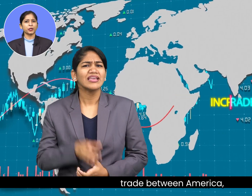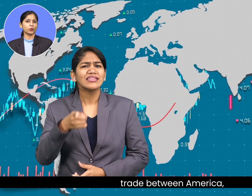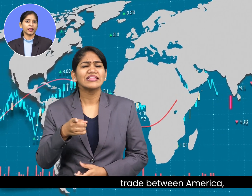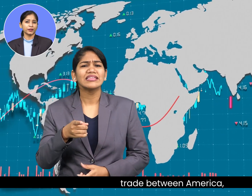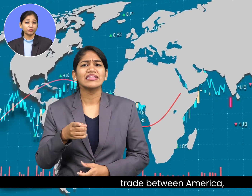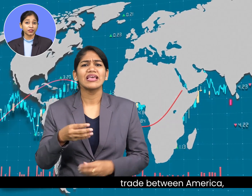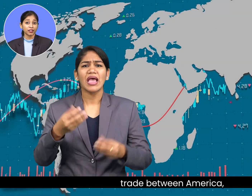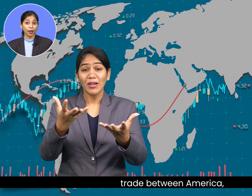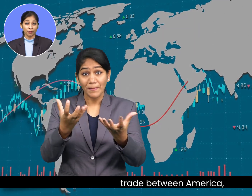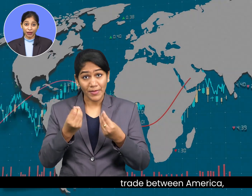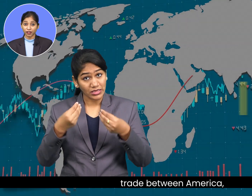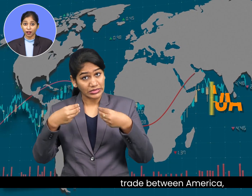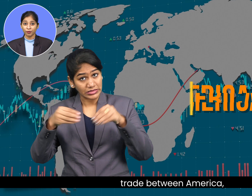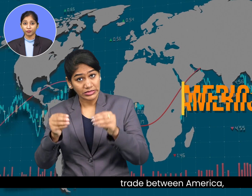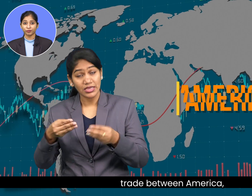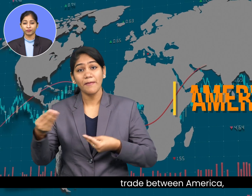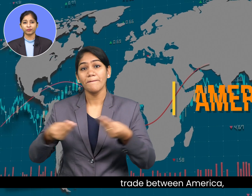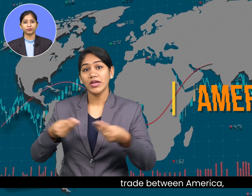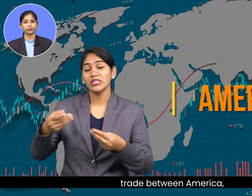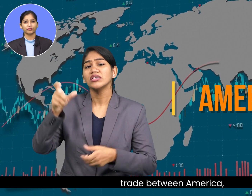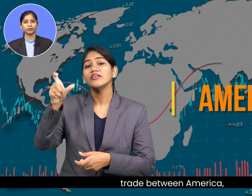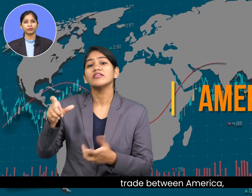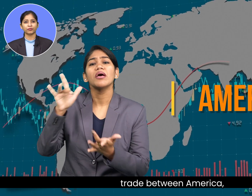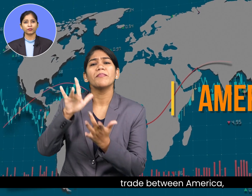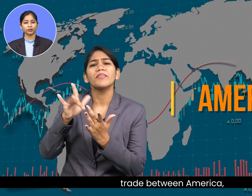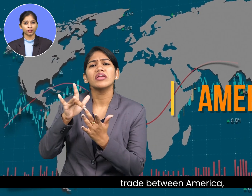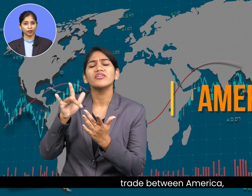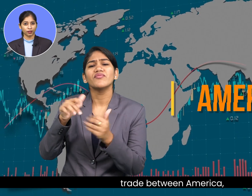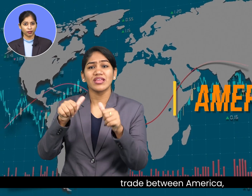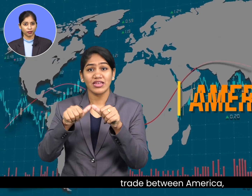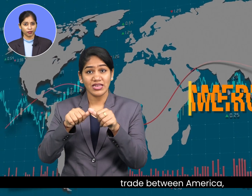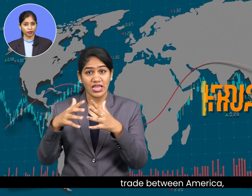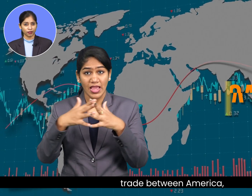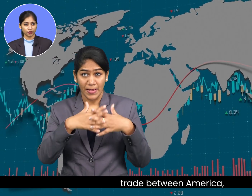Trade between America,